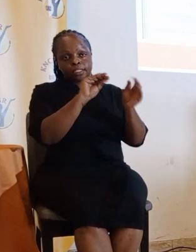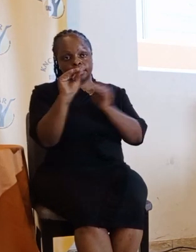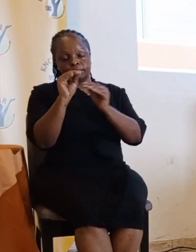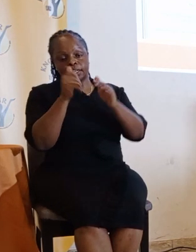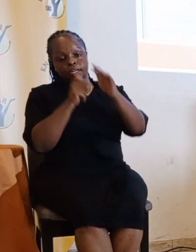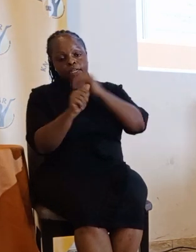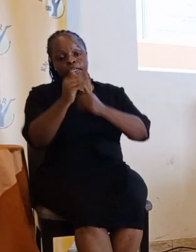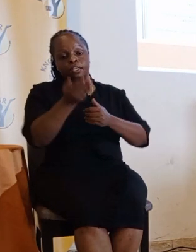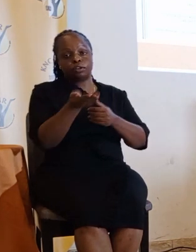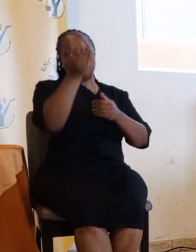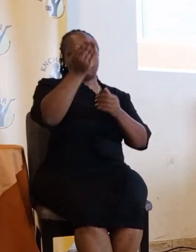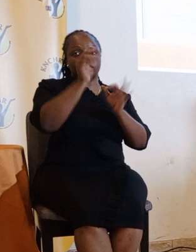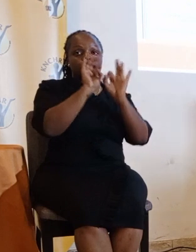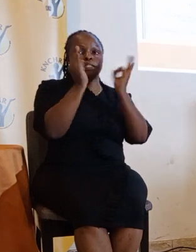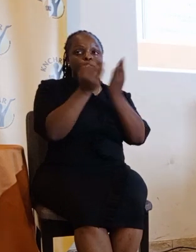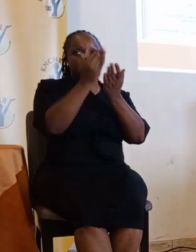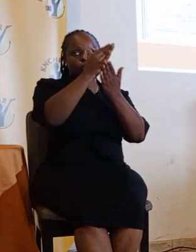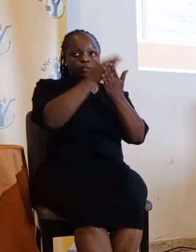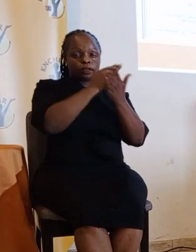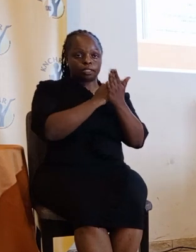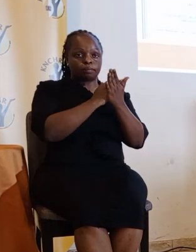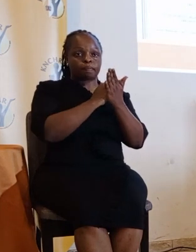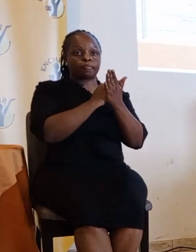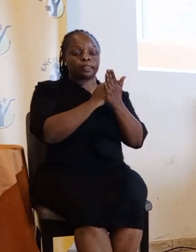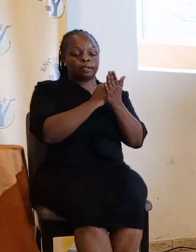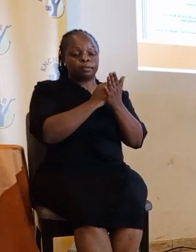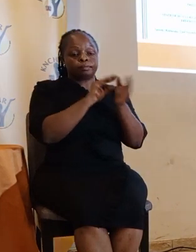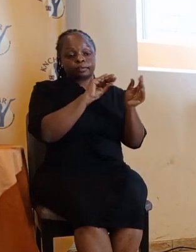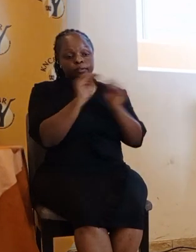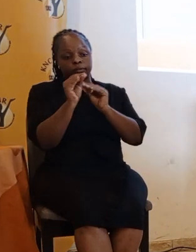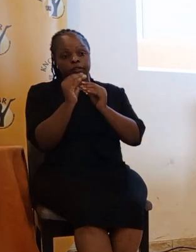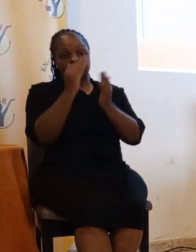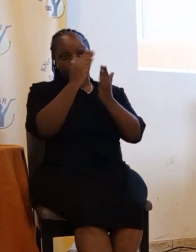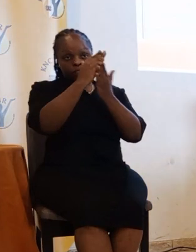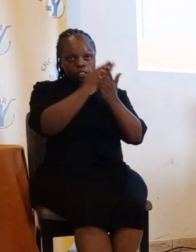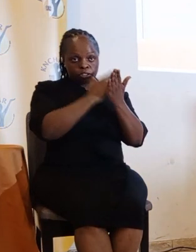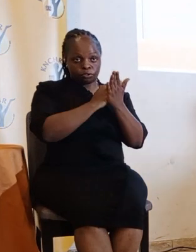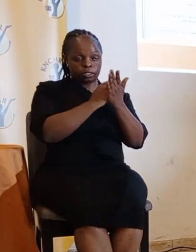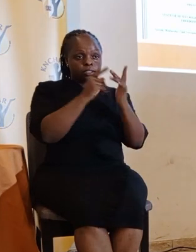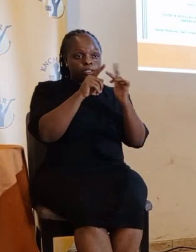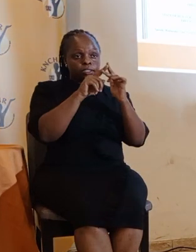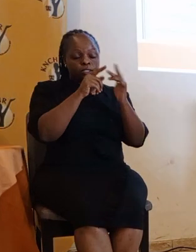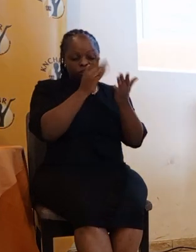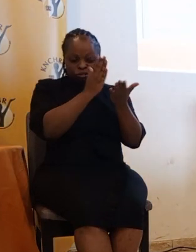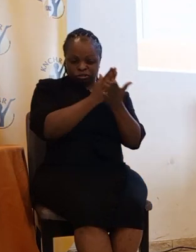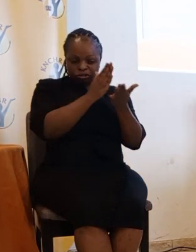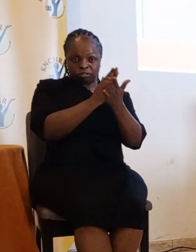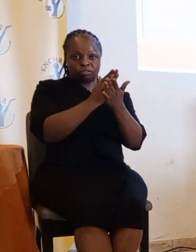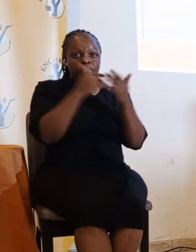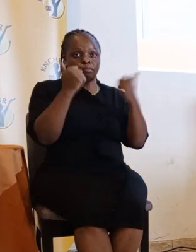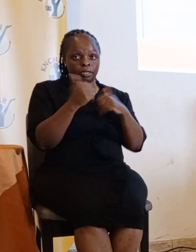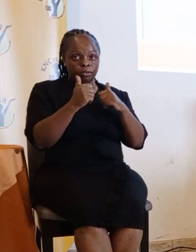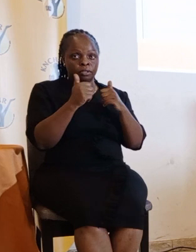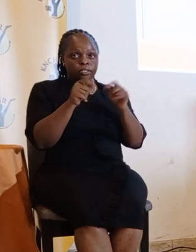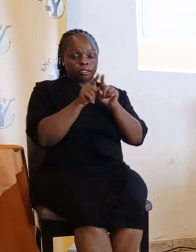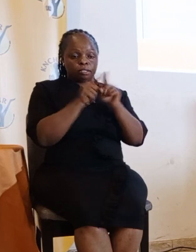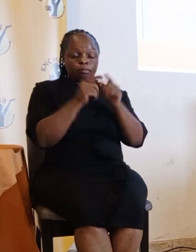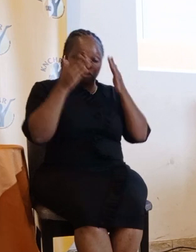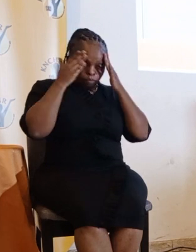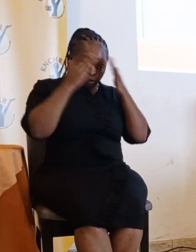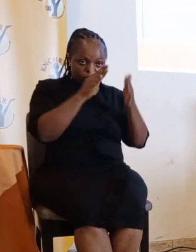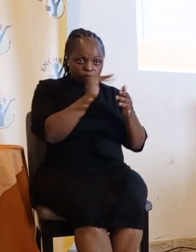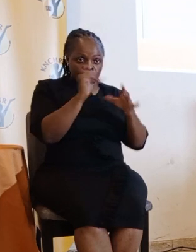Jamii program, the disbursement schedules have not been certain and regular. Although the commitment